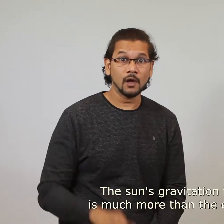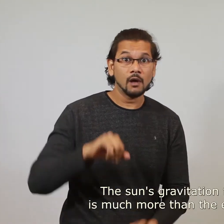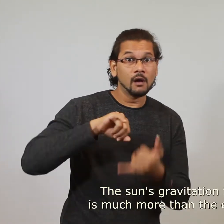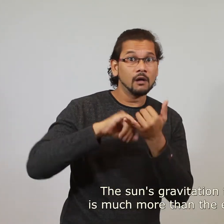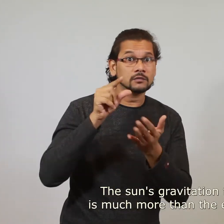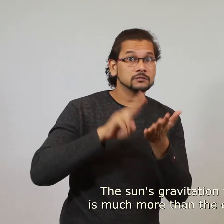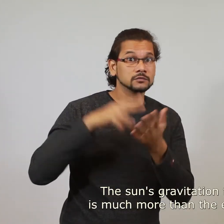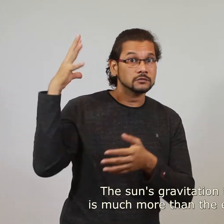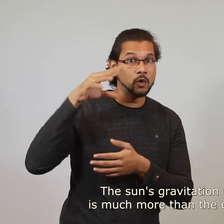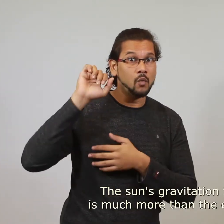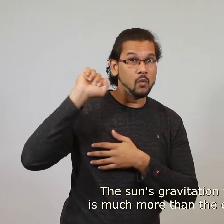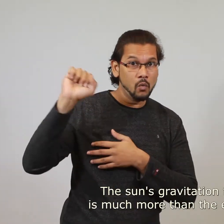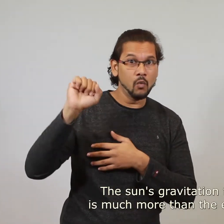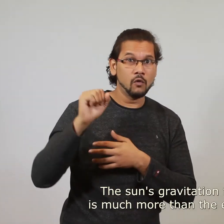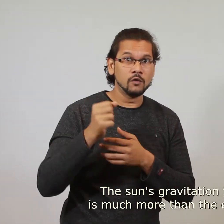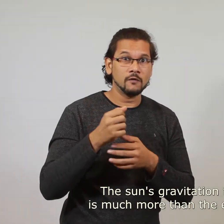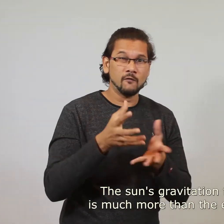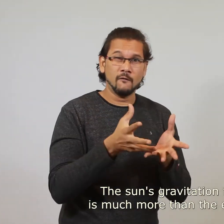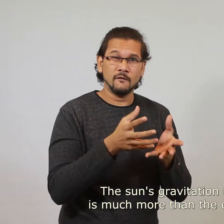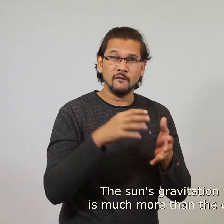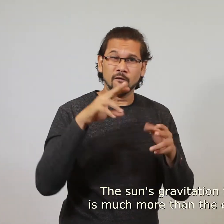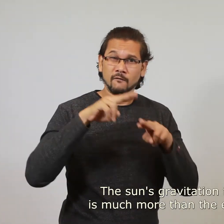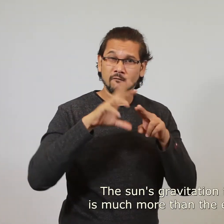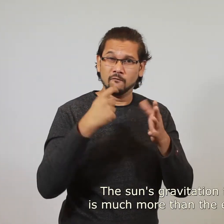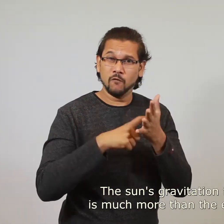The sun's gravitational force is much more than the earth's.